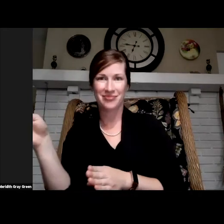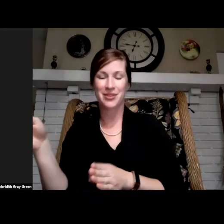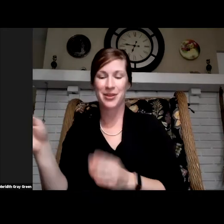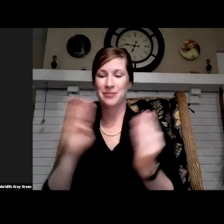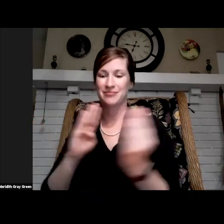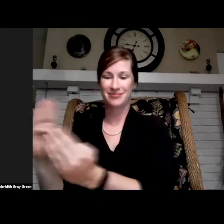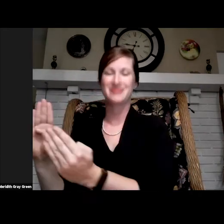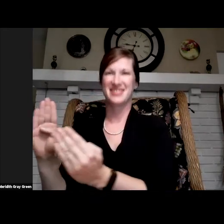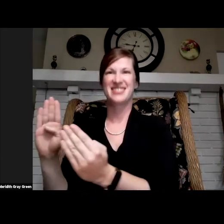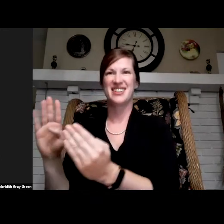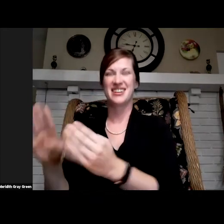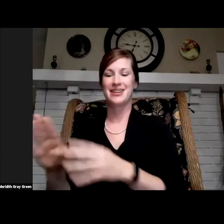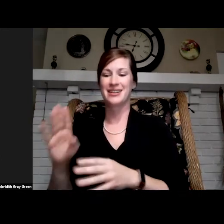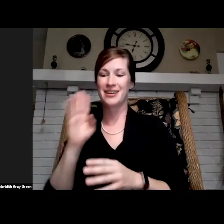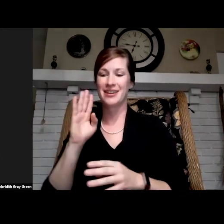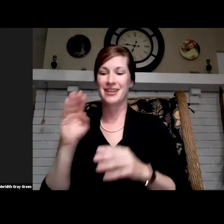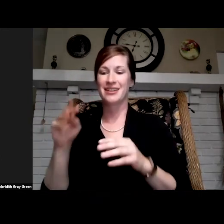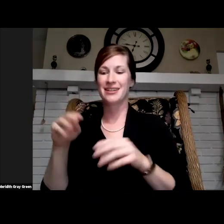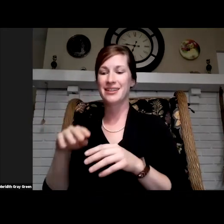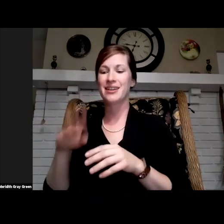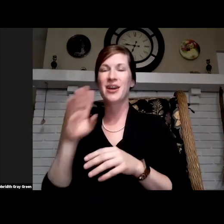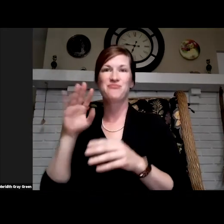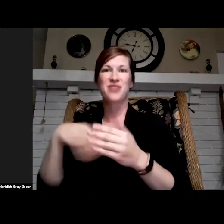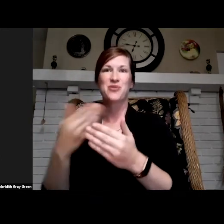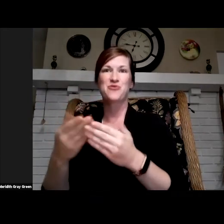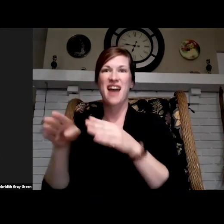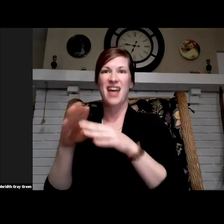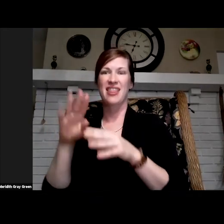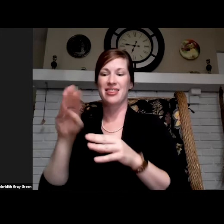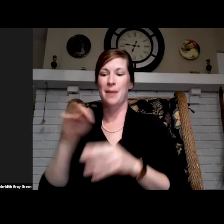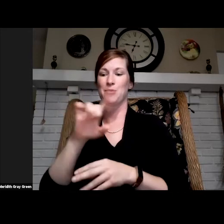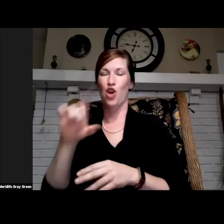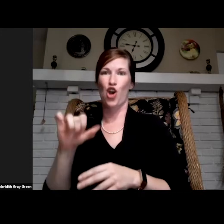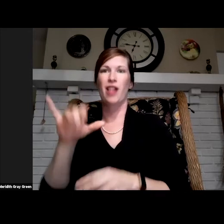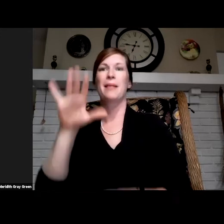Now, as we round the corner in the center of the museum,